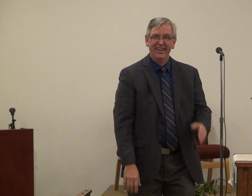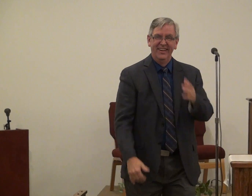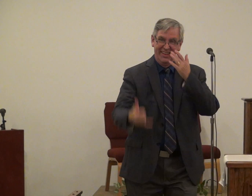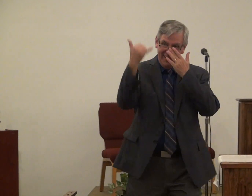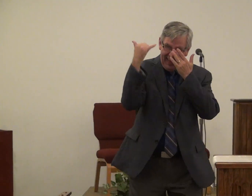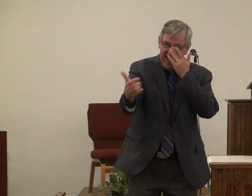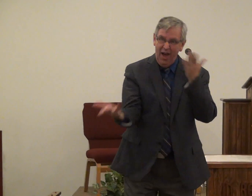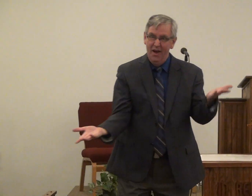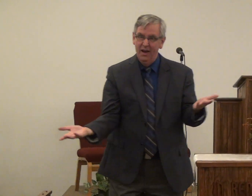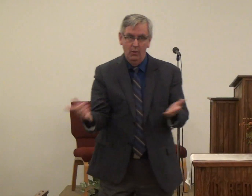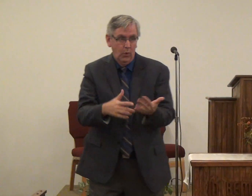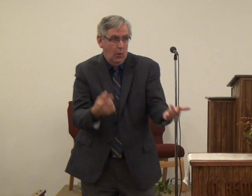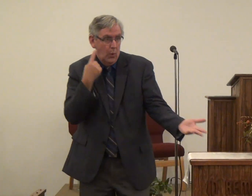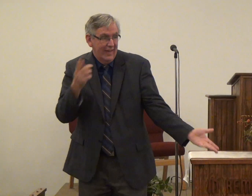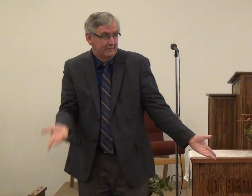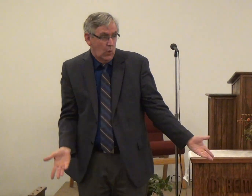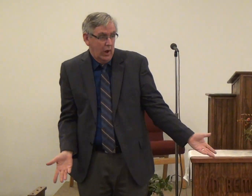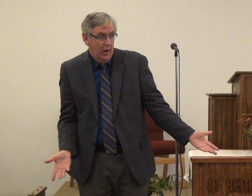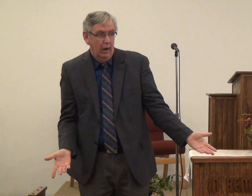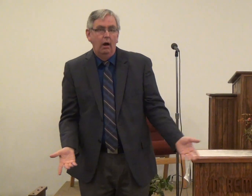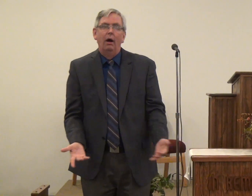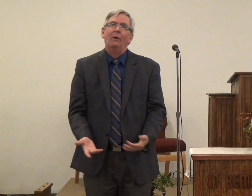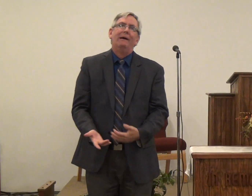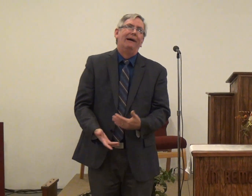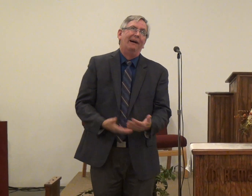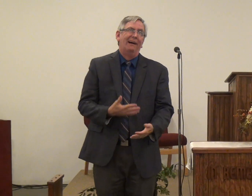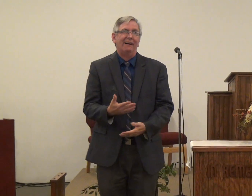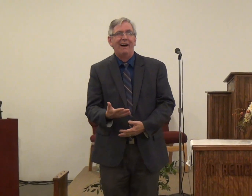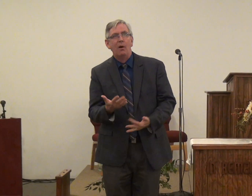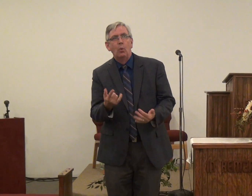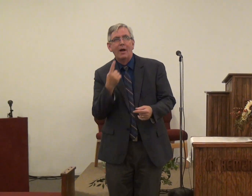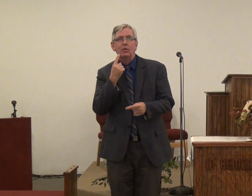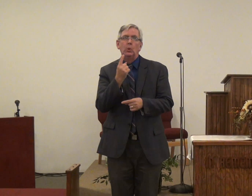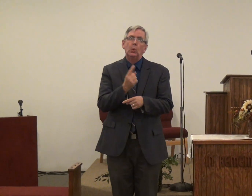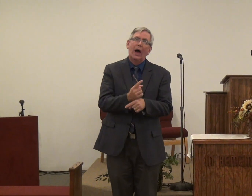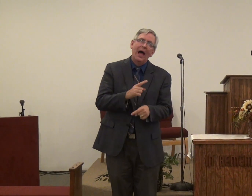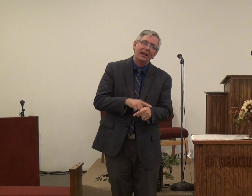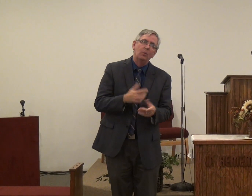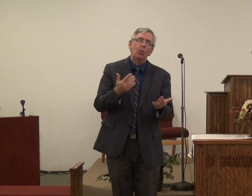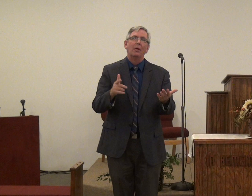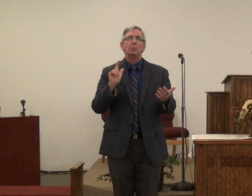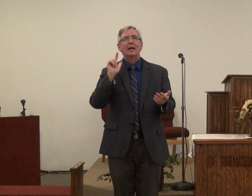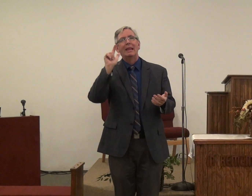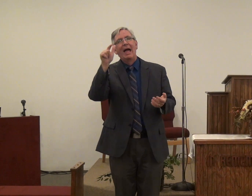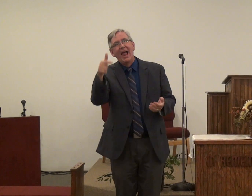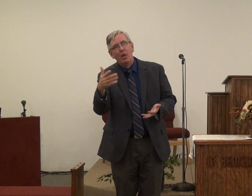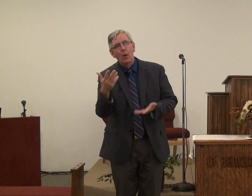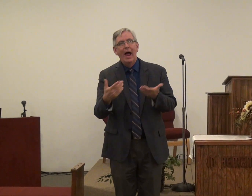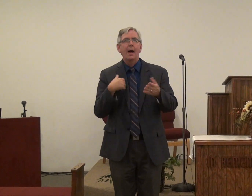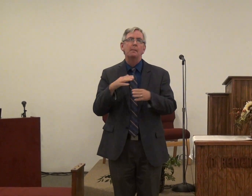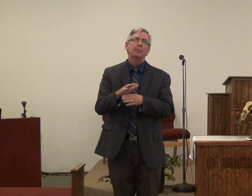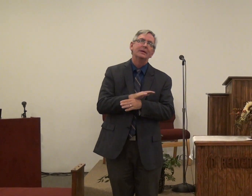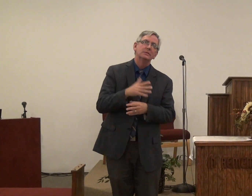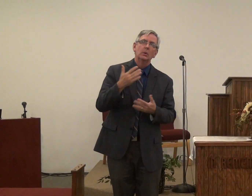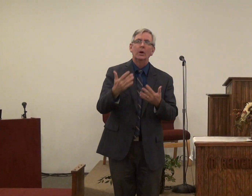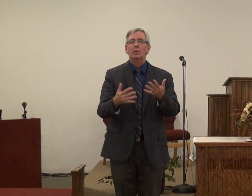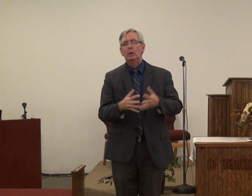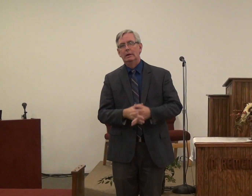ready right now. What are we waiting for? Well, I'm just waiting for the right time. I'm waiting for the right opportunity.